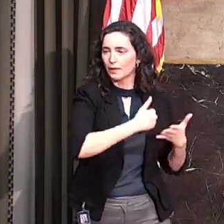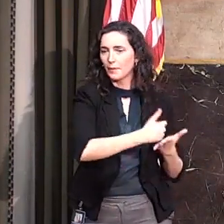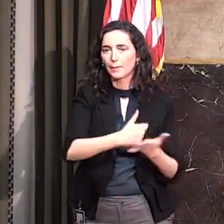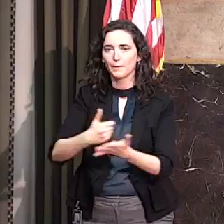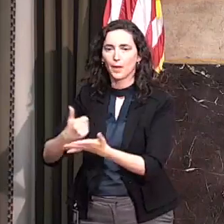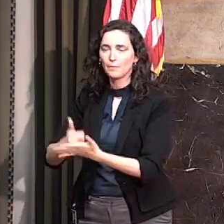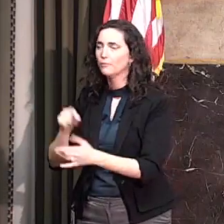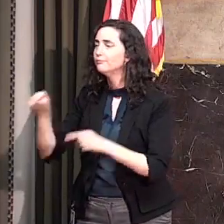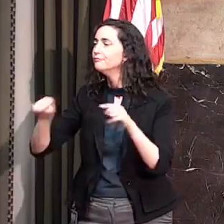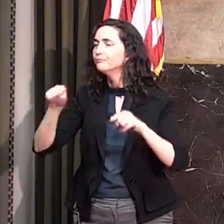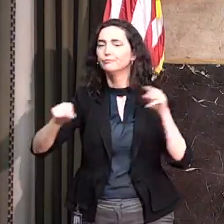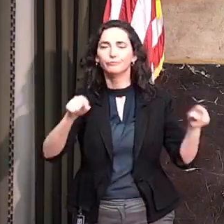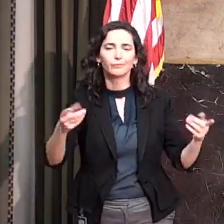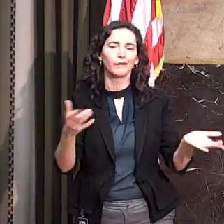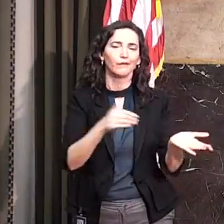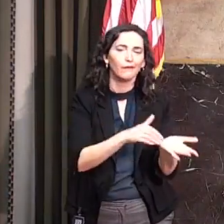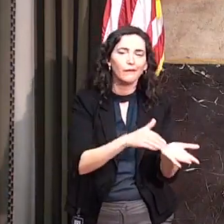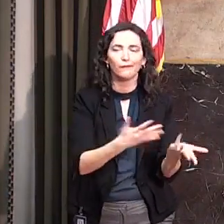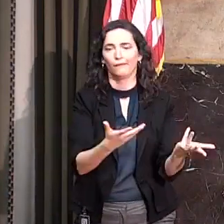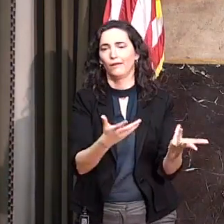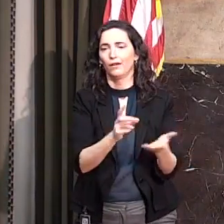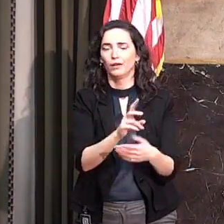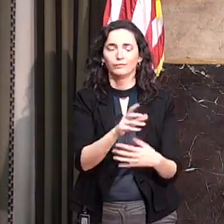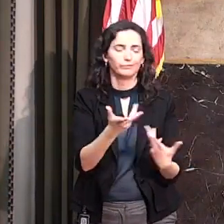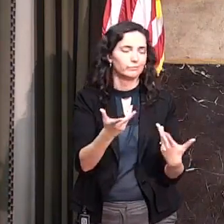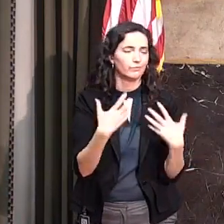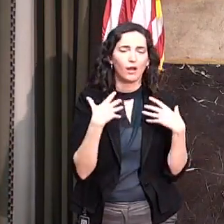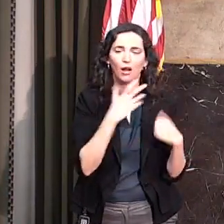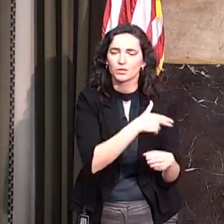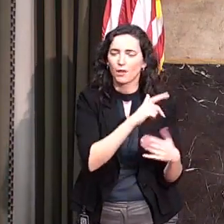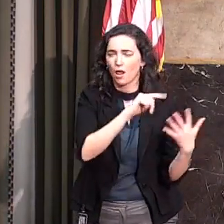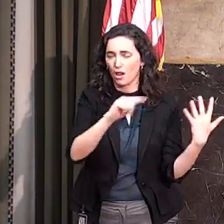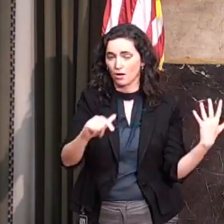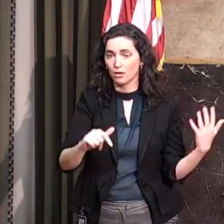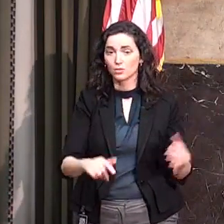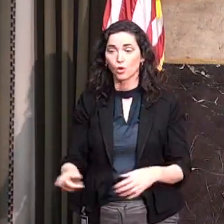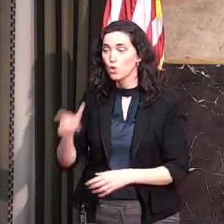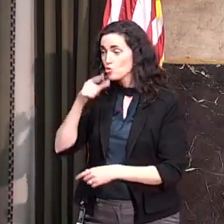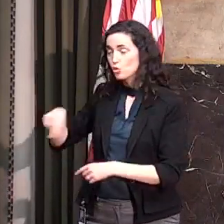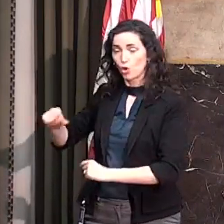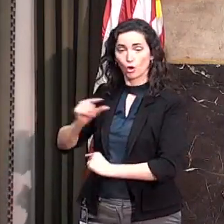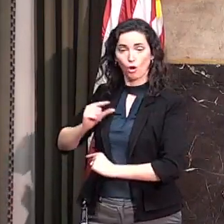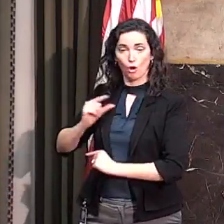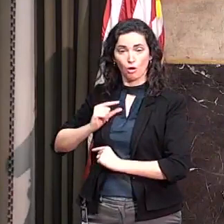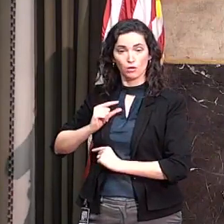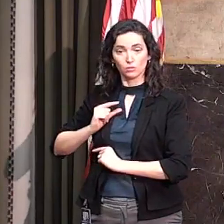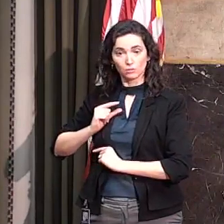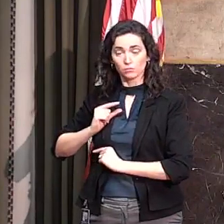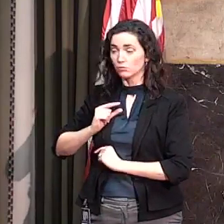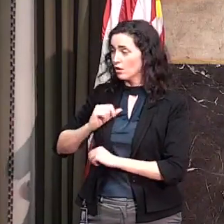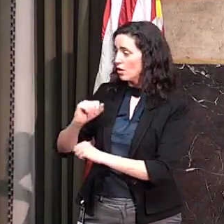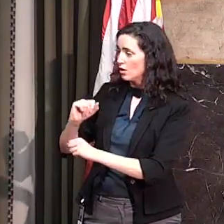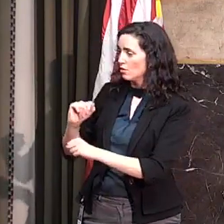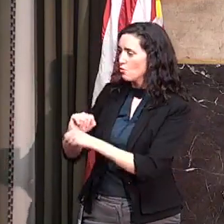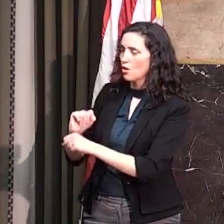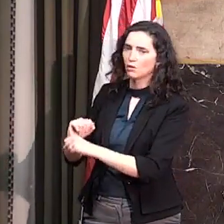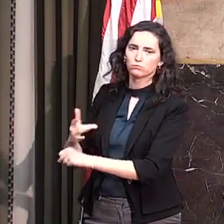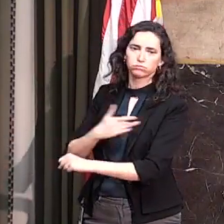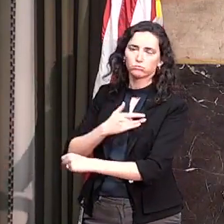available to healthcare providers. So I can't thank our Guardsmen enough for the work that they have done and continue to